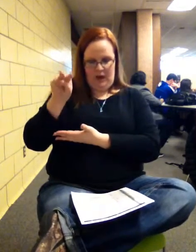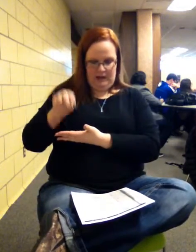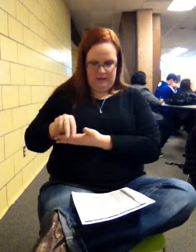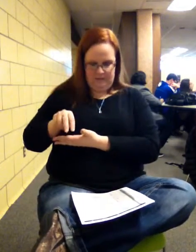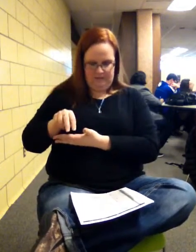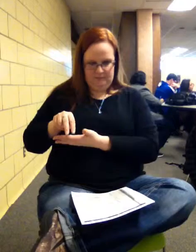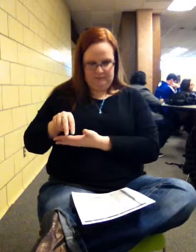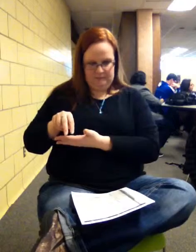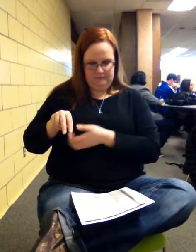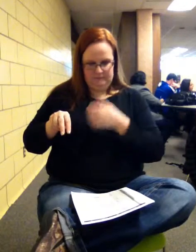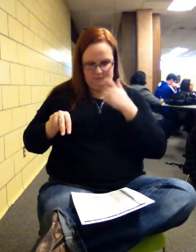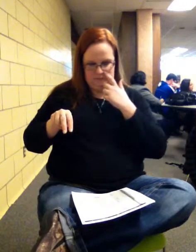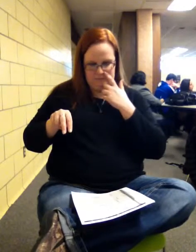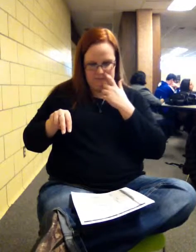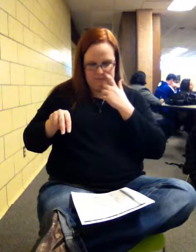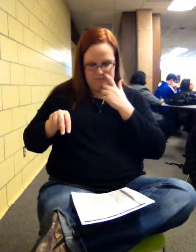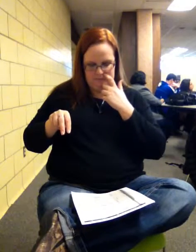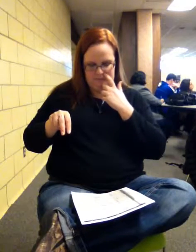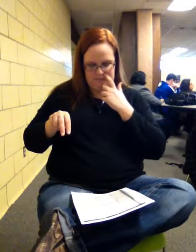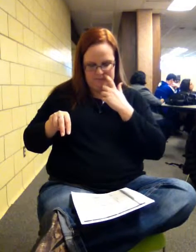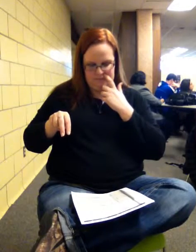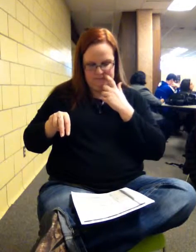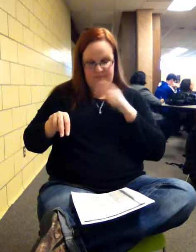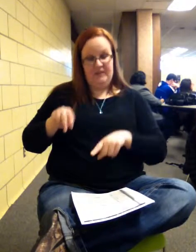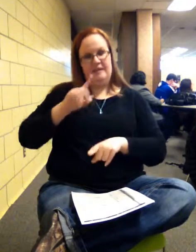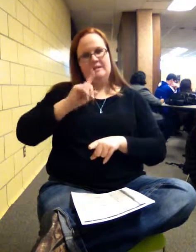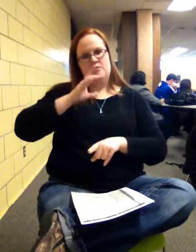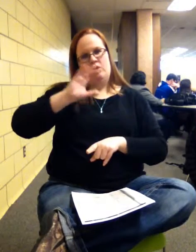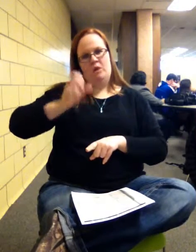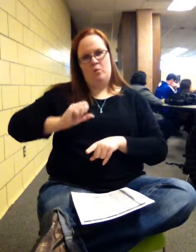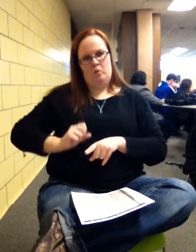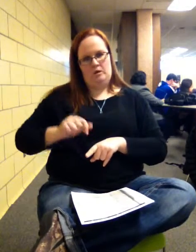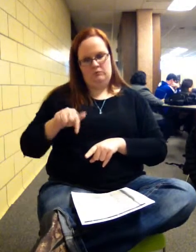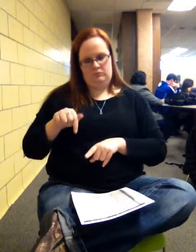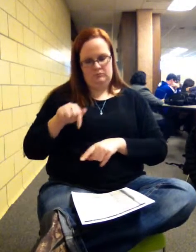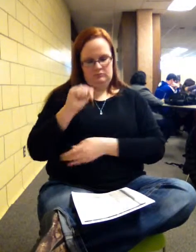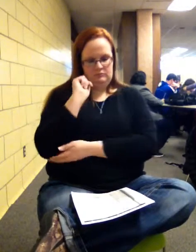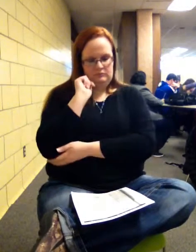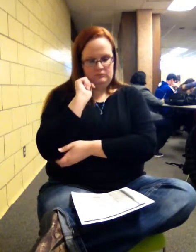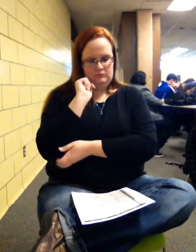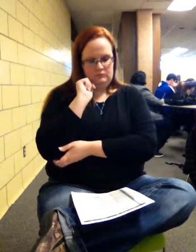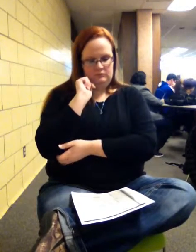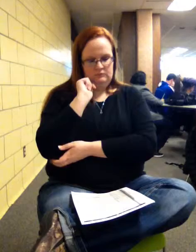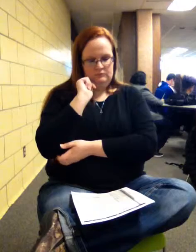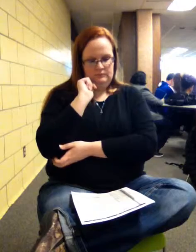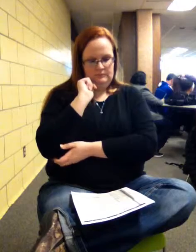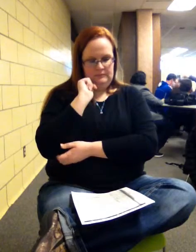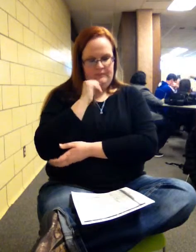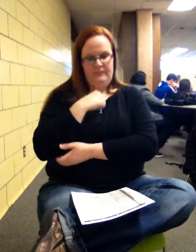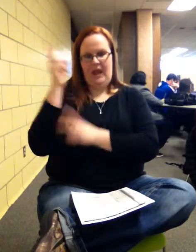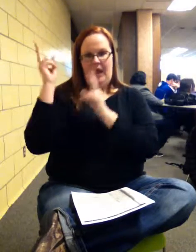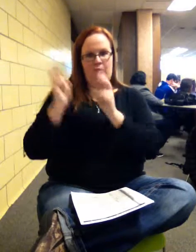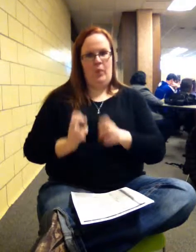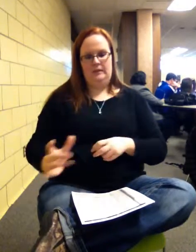page. And this is a really old one. As you can tell, I pulled this a long time ago. It's telephone